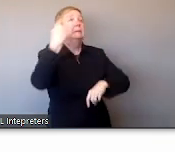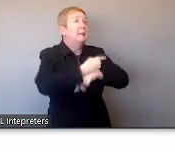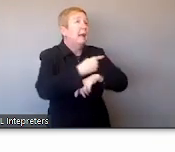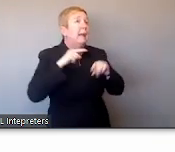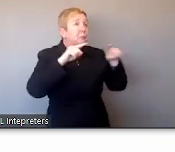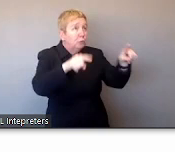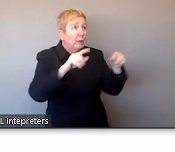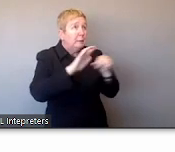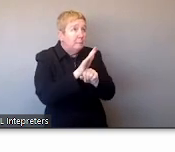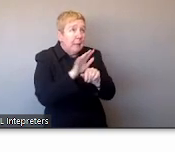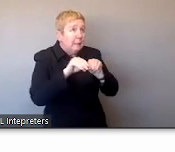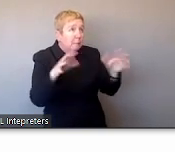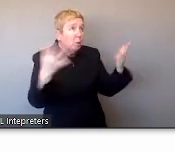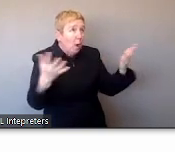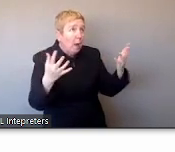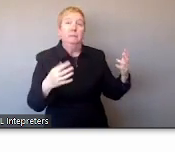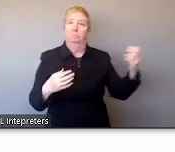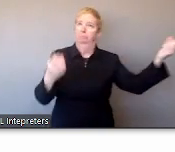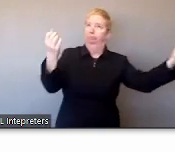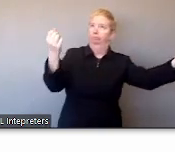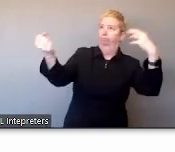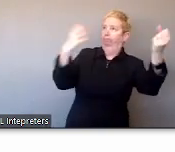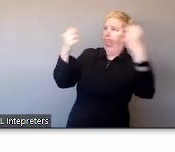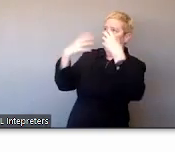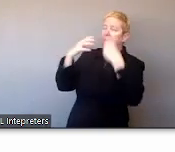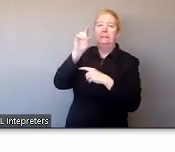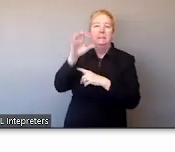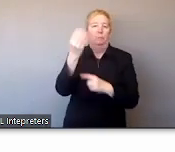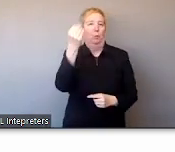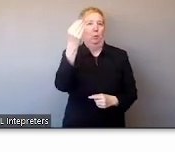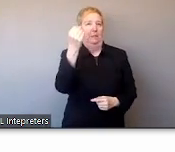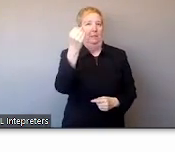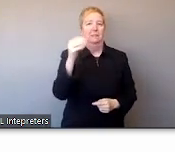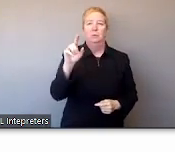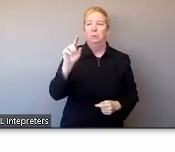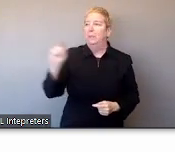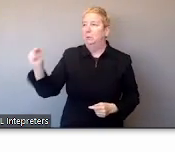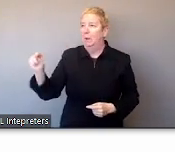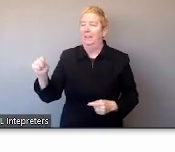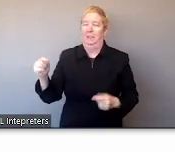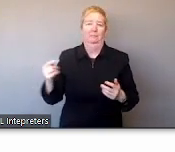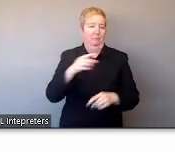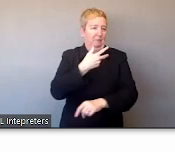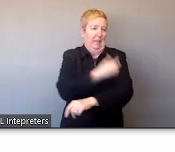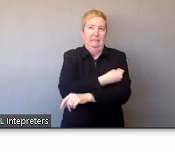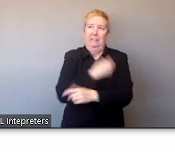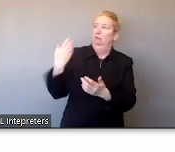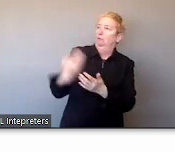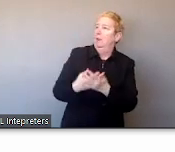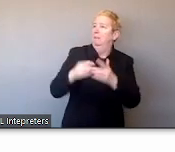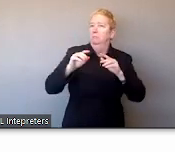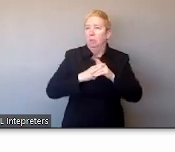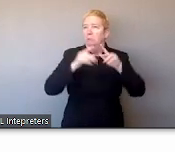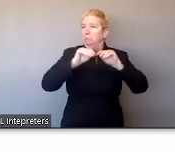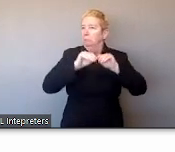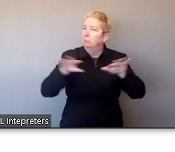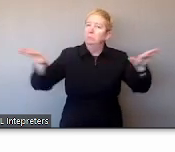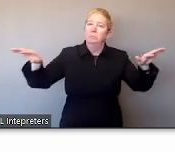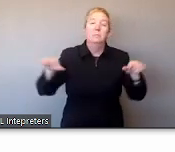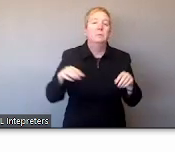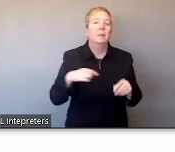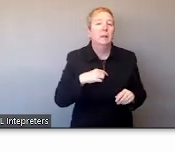December 14th and finally having those vaccines roll out. And I've told you all in the past, in December of last year,